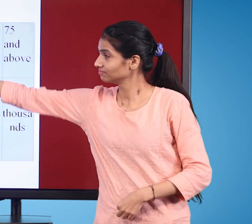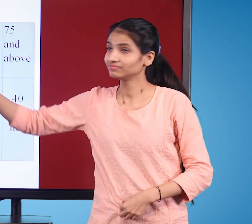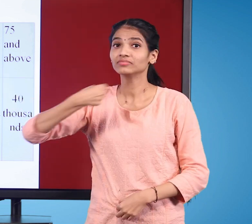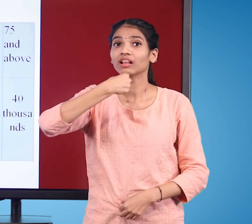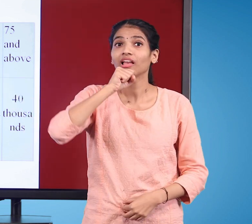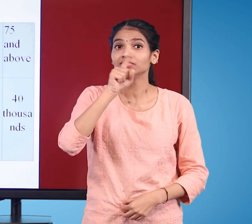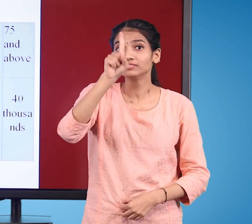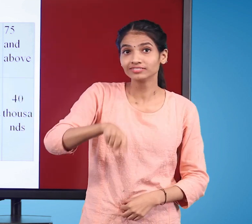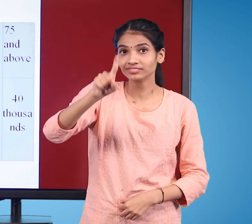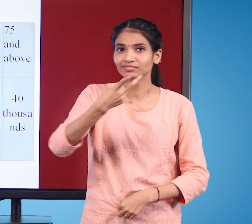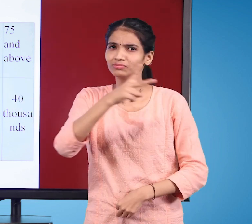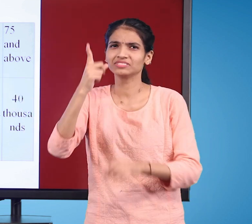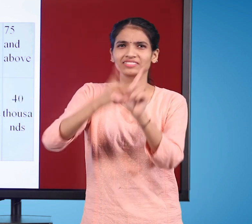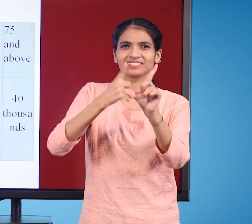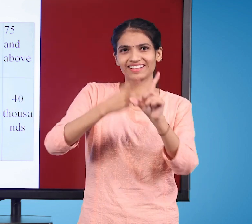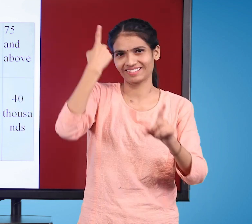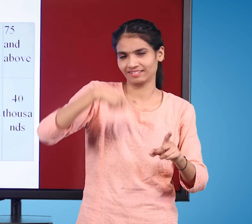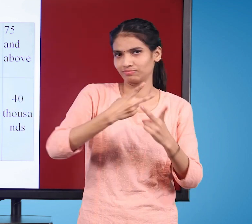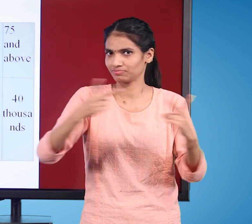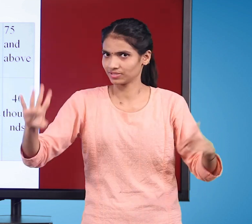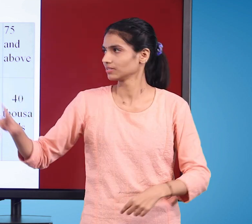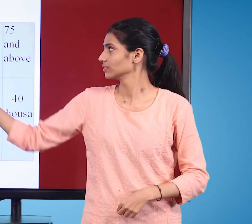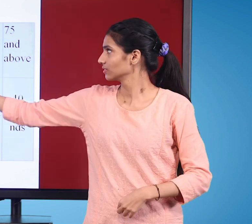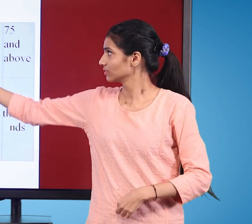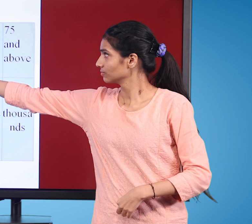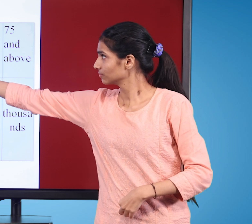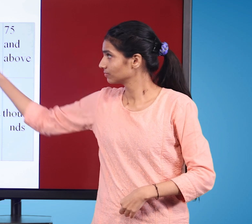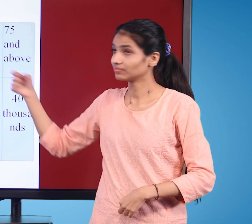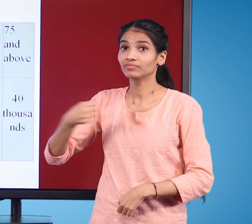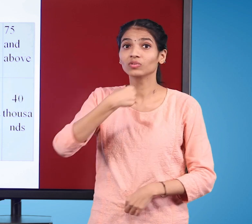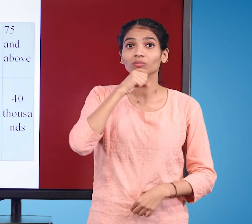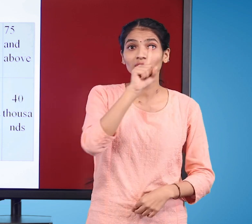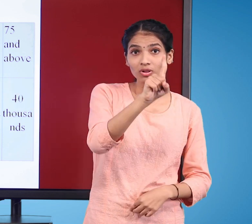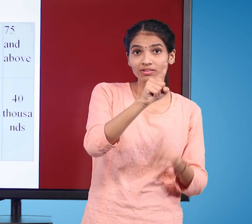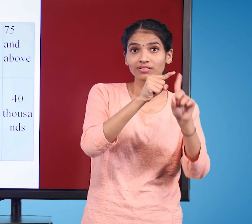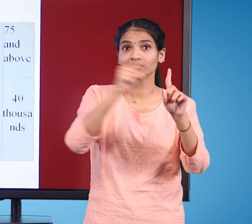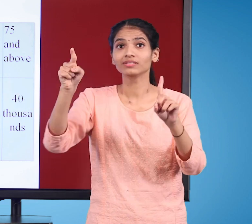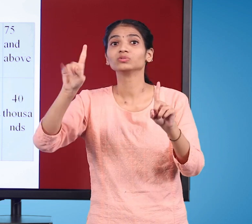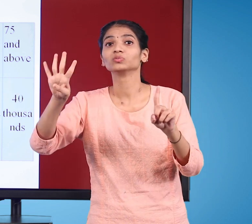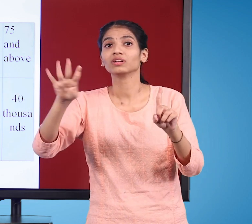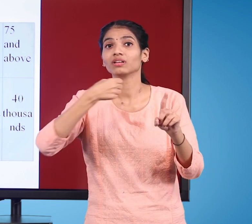Age group in years, number of persons. 1 to 14, 2 lakhs.